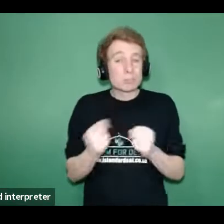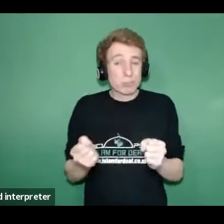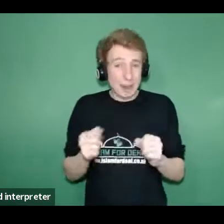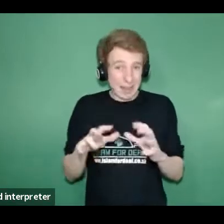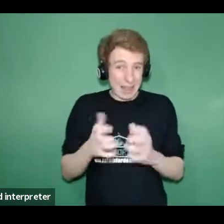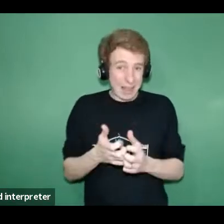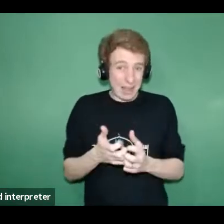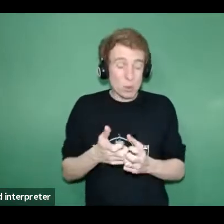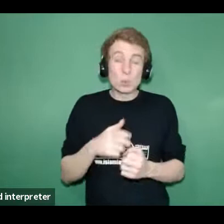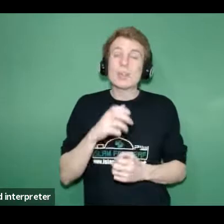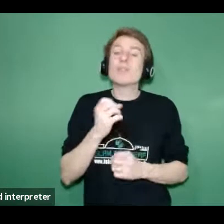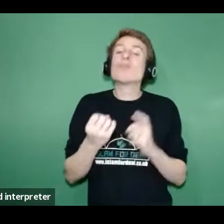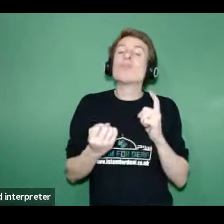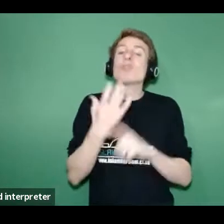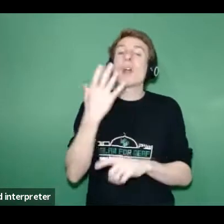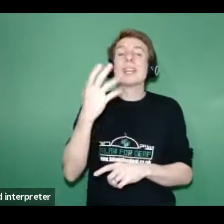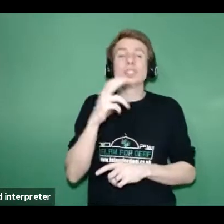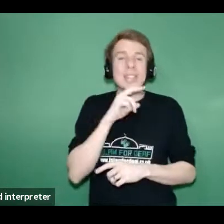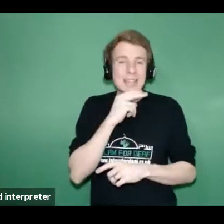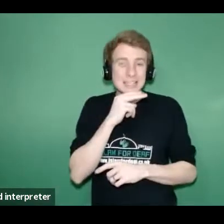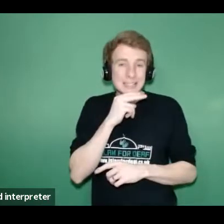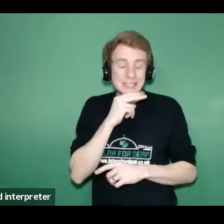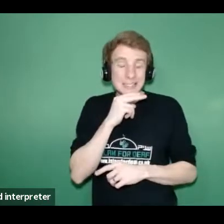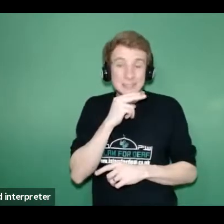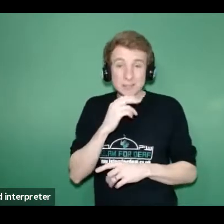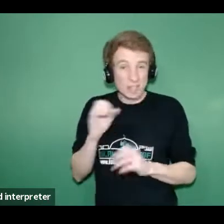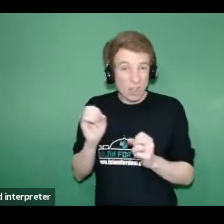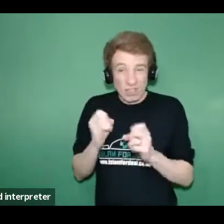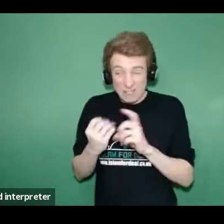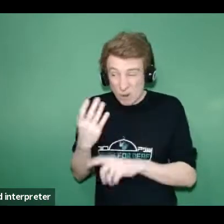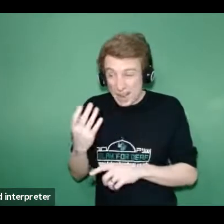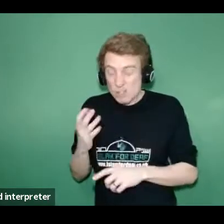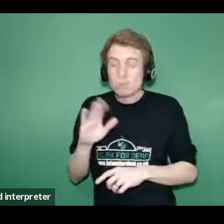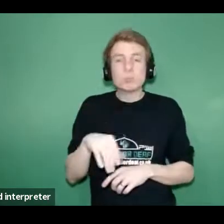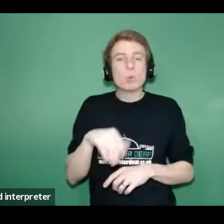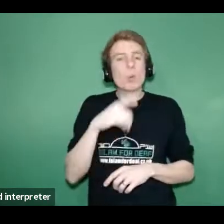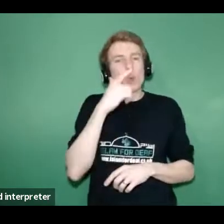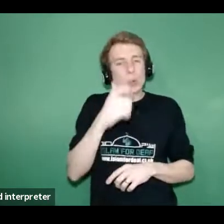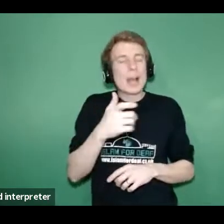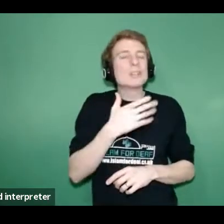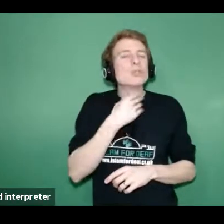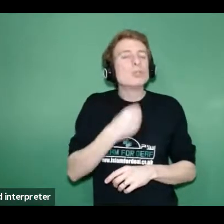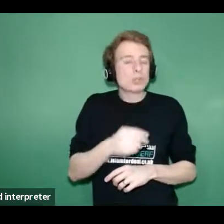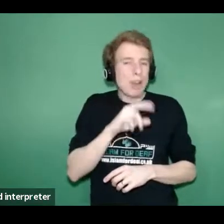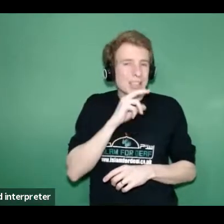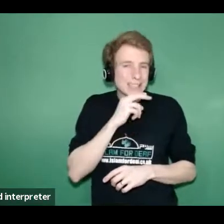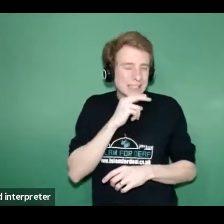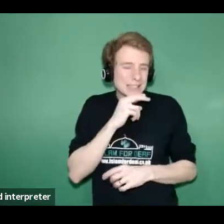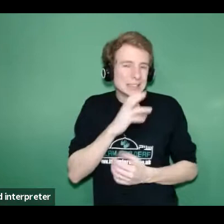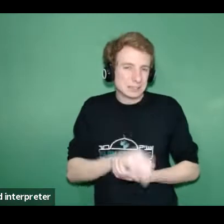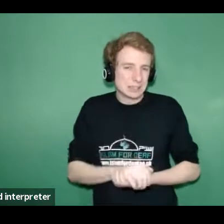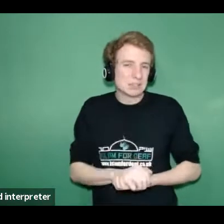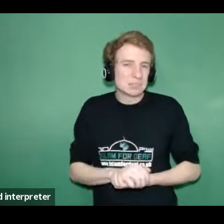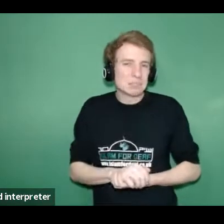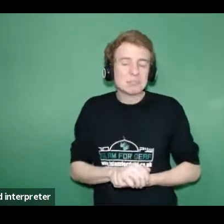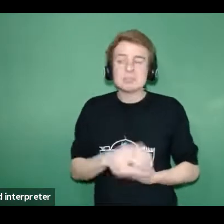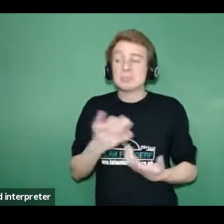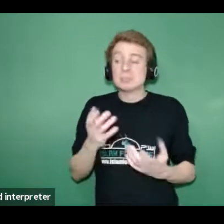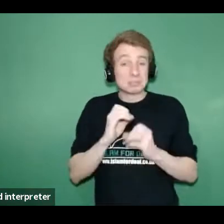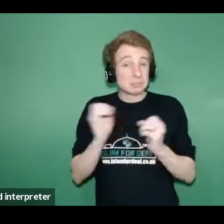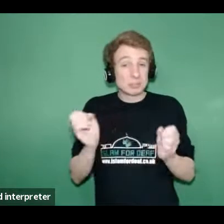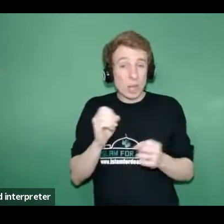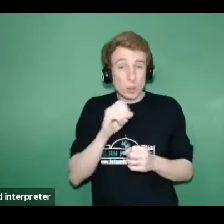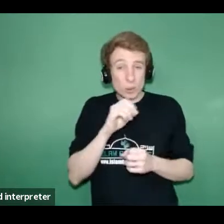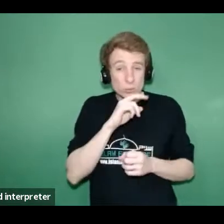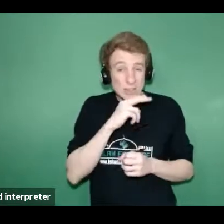upon the dried dates. And if there were no dry dates, he would break his fast upon water, and